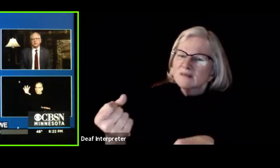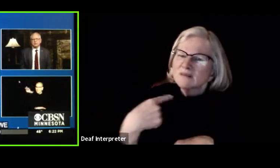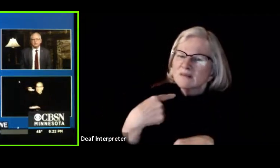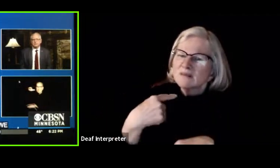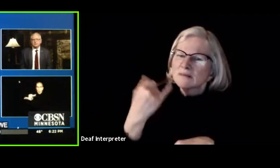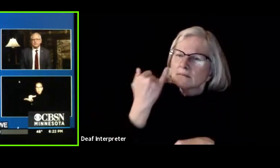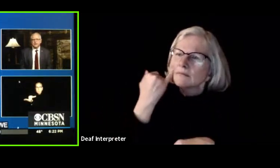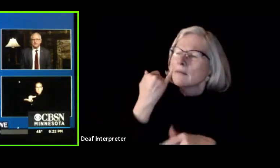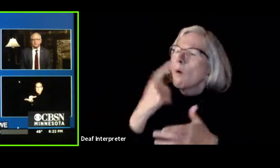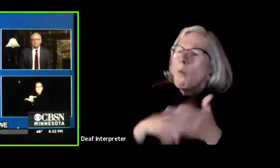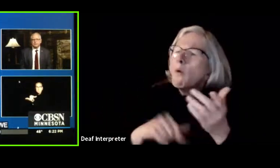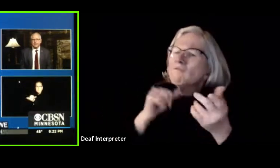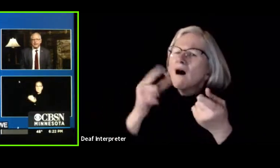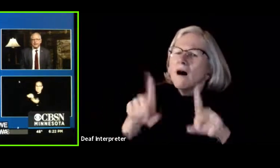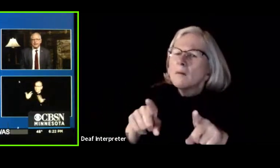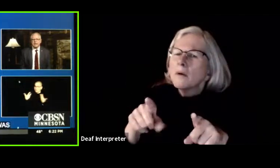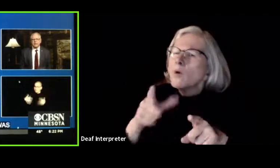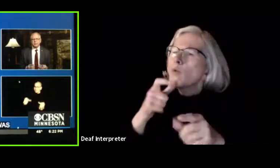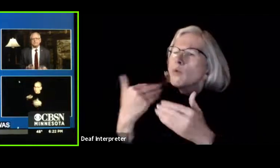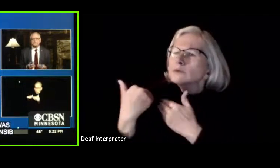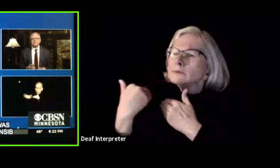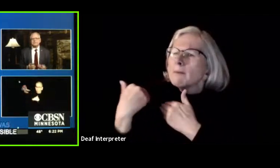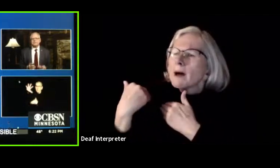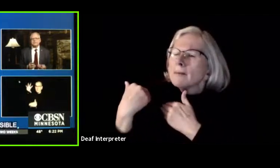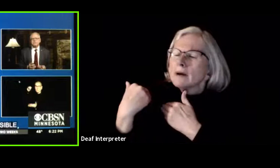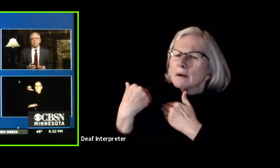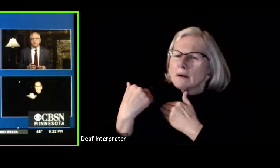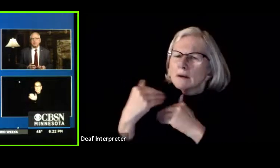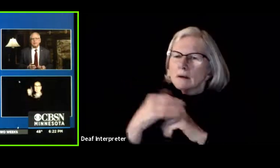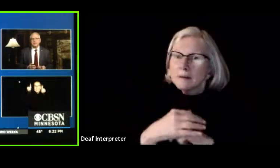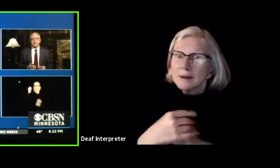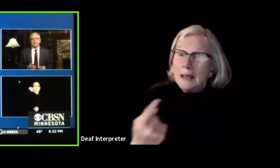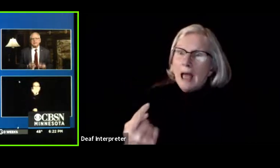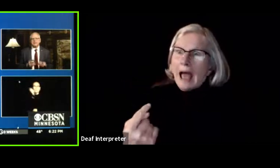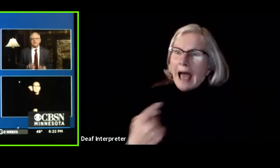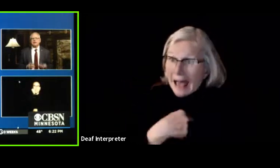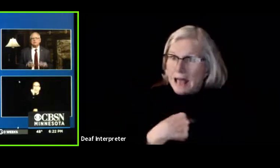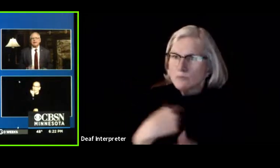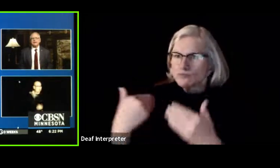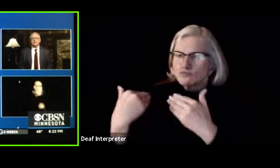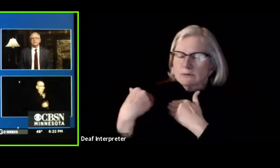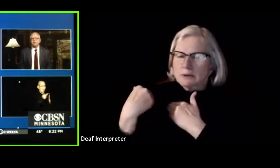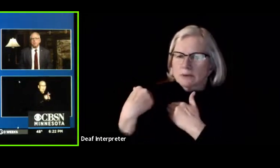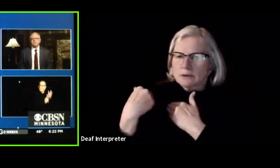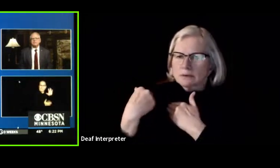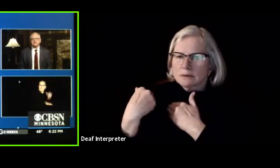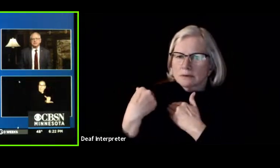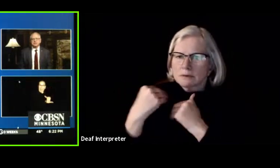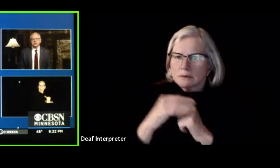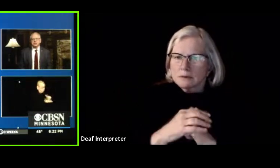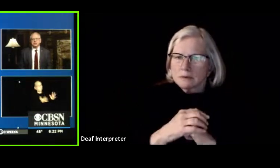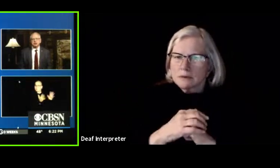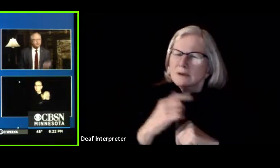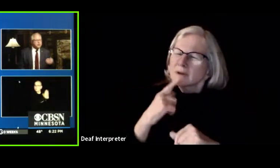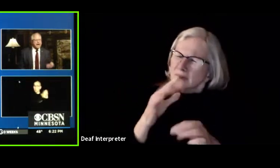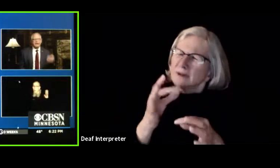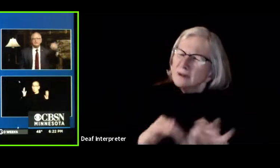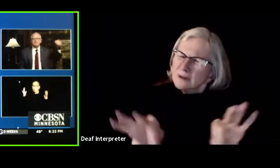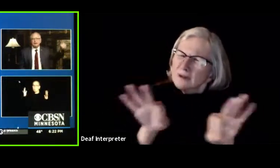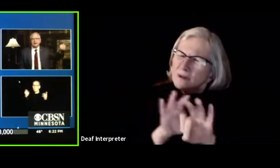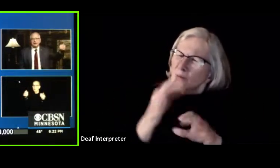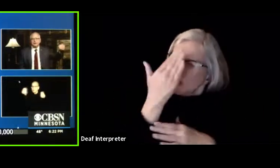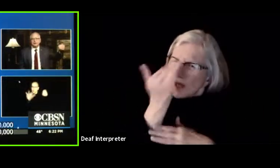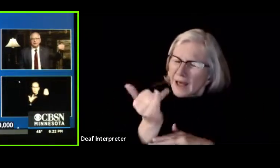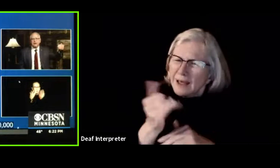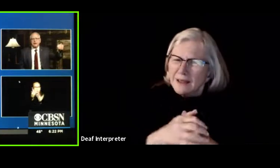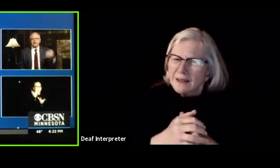testing over 50,000 people a day. The reason this is important is it lets you make an informed decision to not